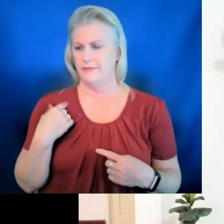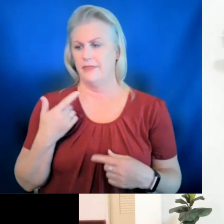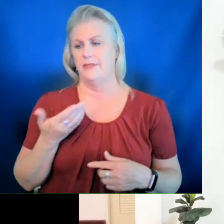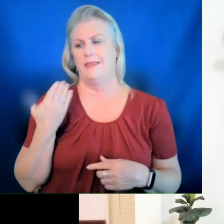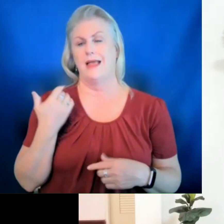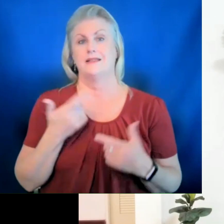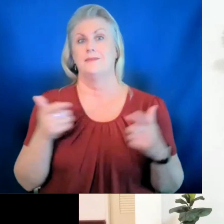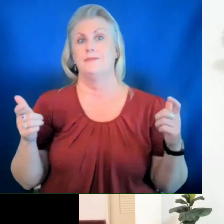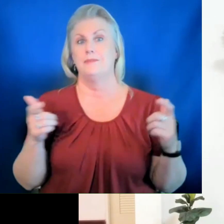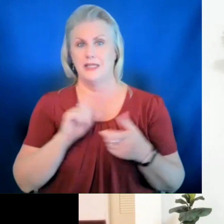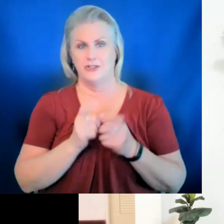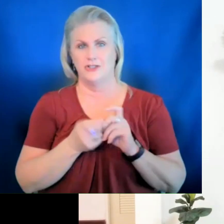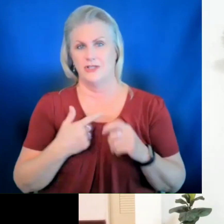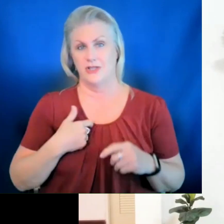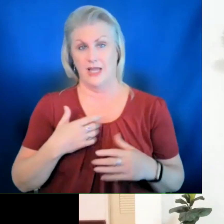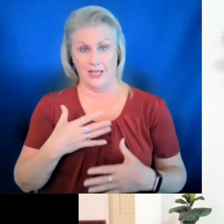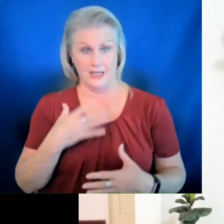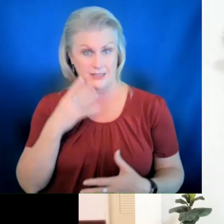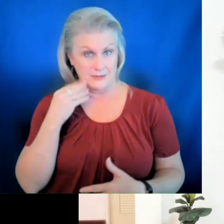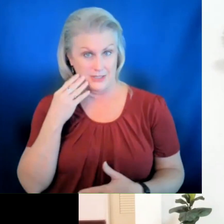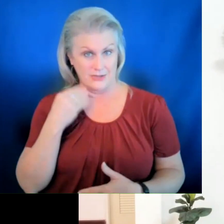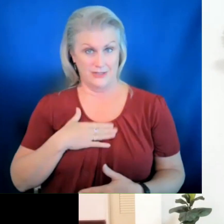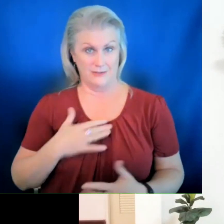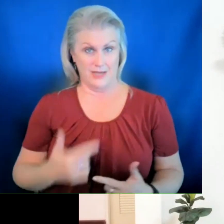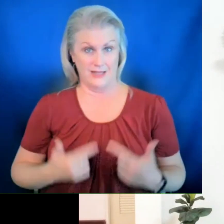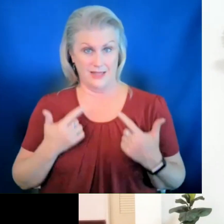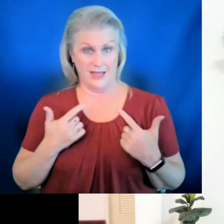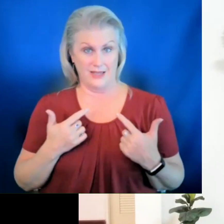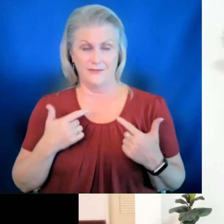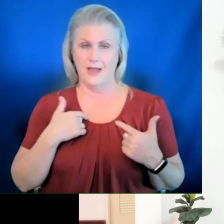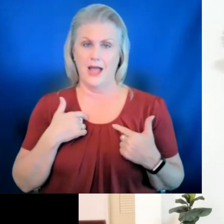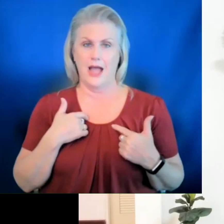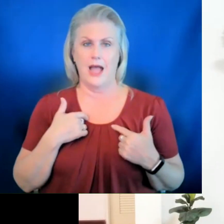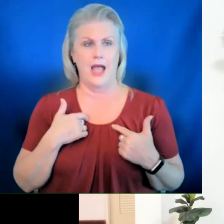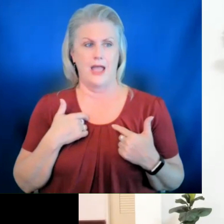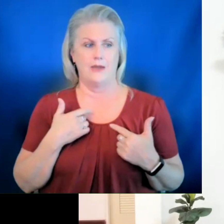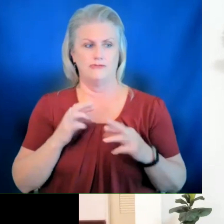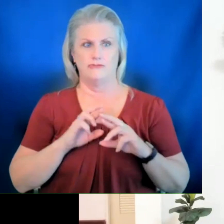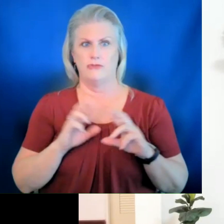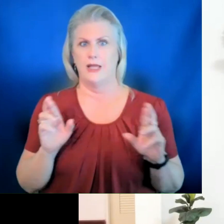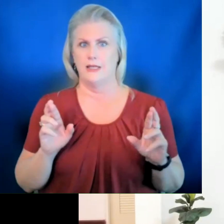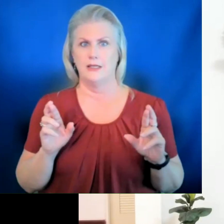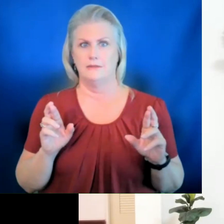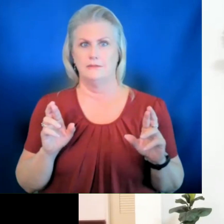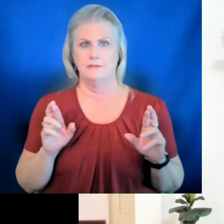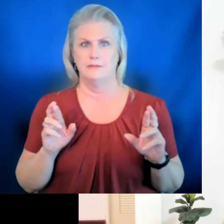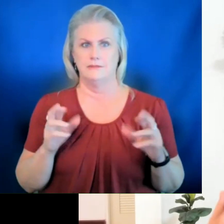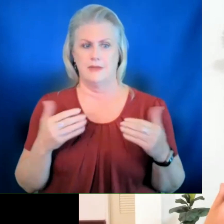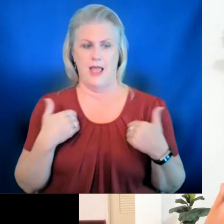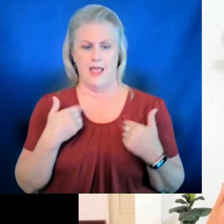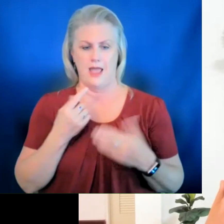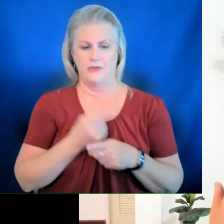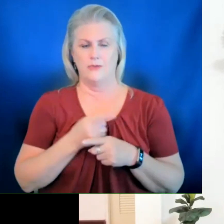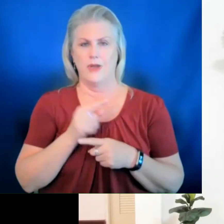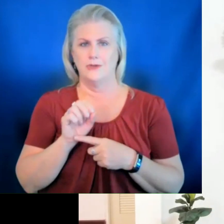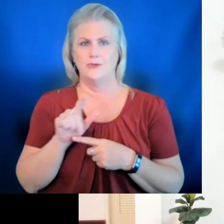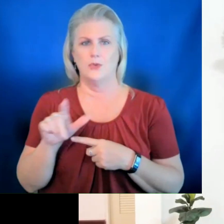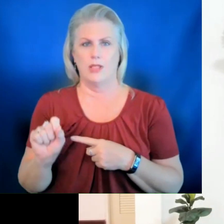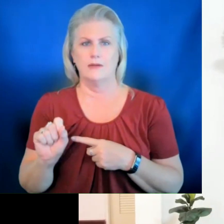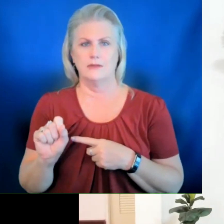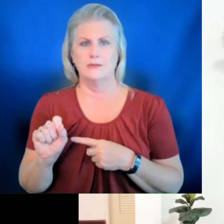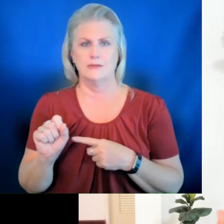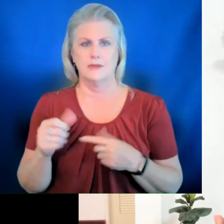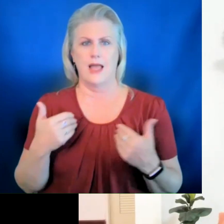the last big change I experienced in my life that I was equipped with the